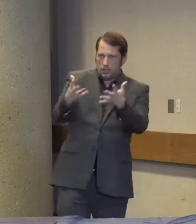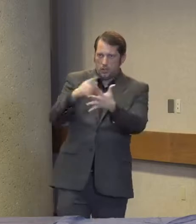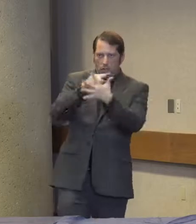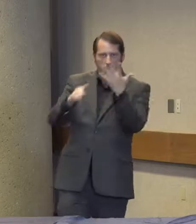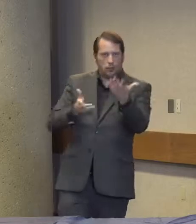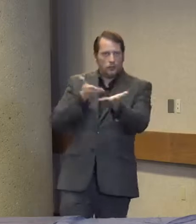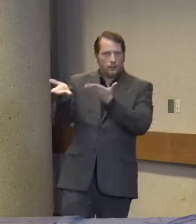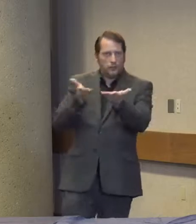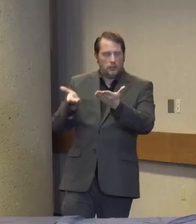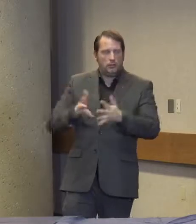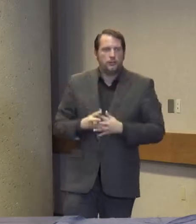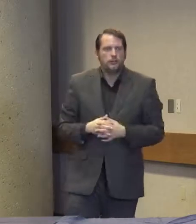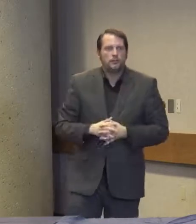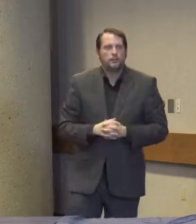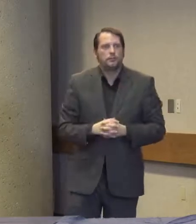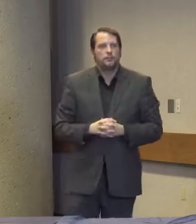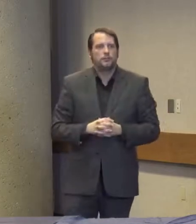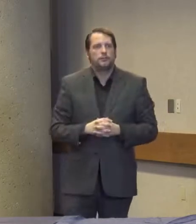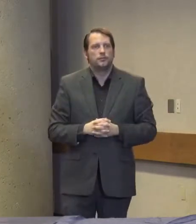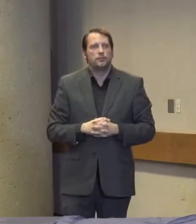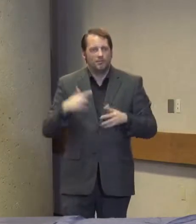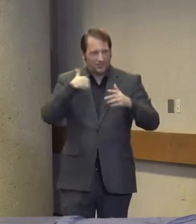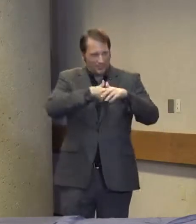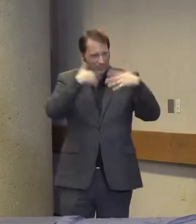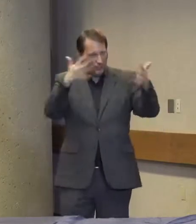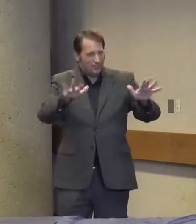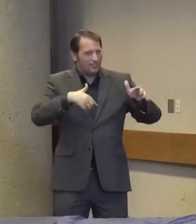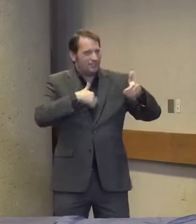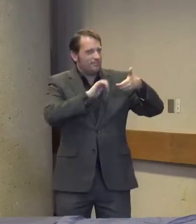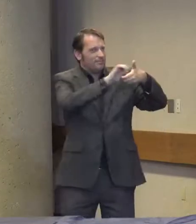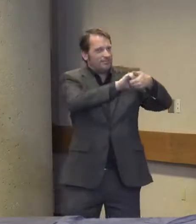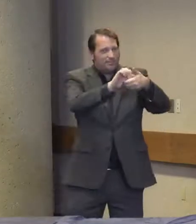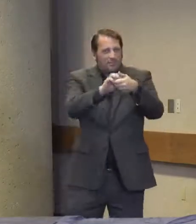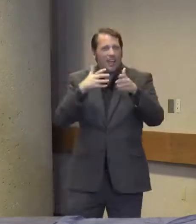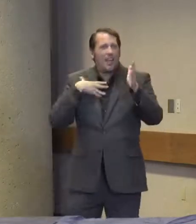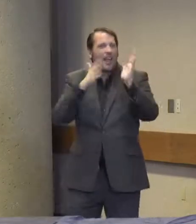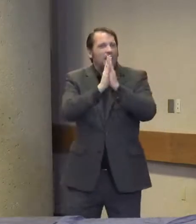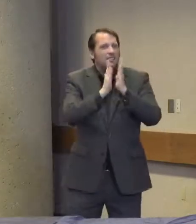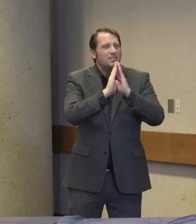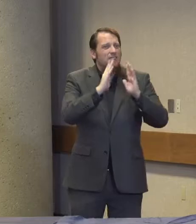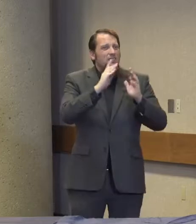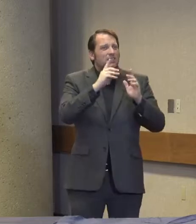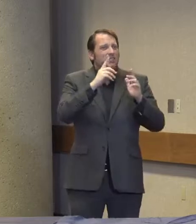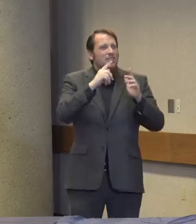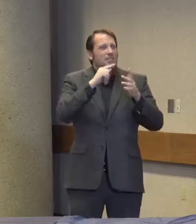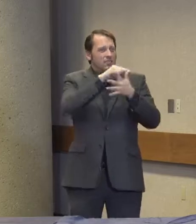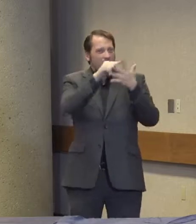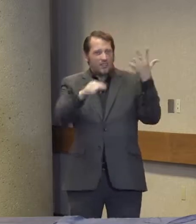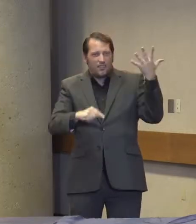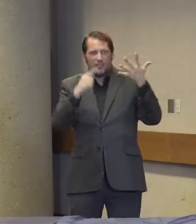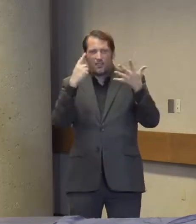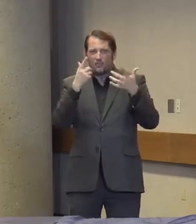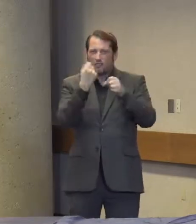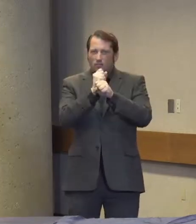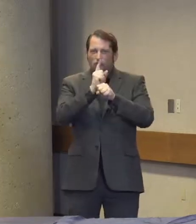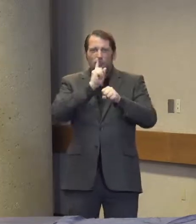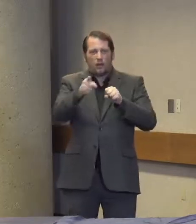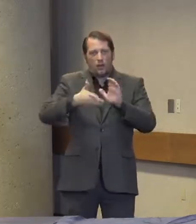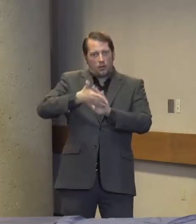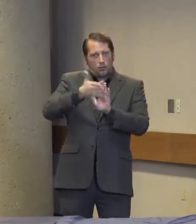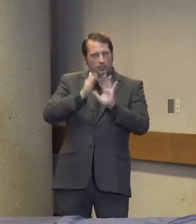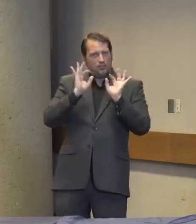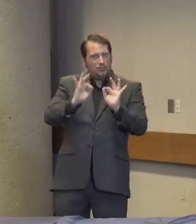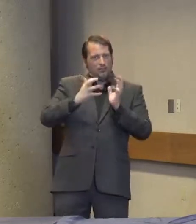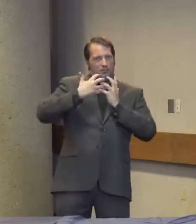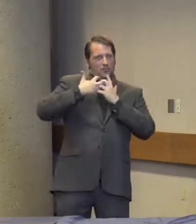know, we've partnered and, you know, they've asked for tents and things like that to make sure this operates more smoothly for the workers. We want to make sure that we're partnering with